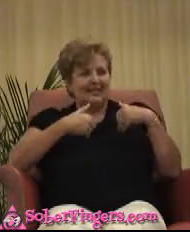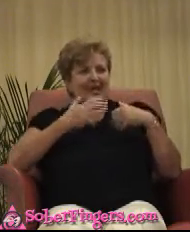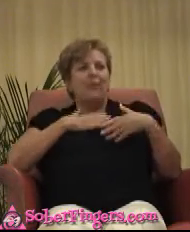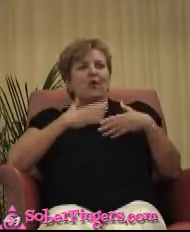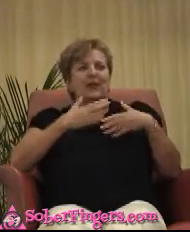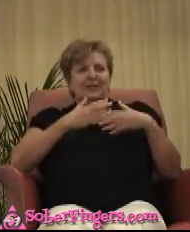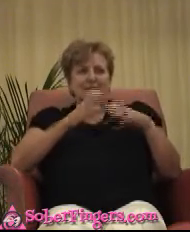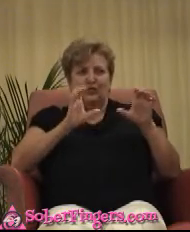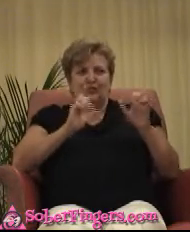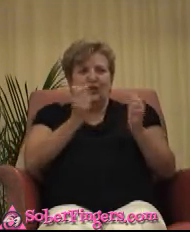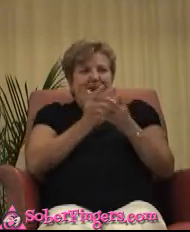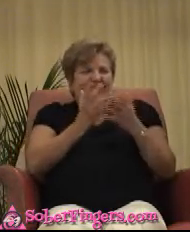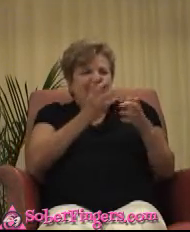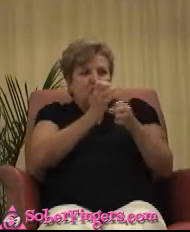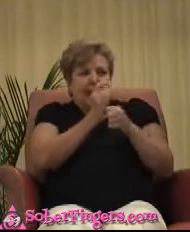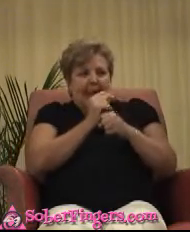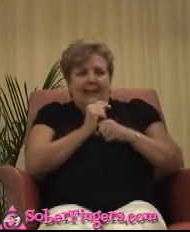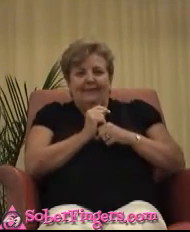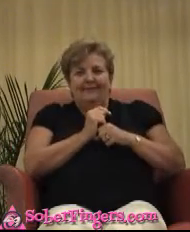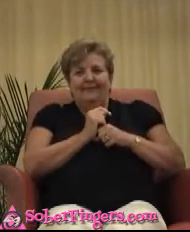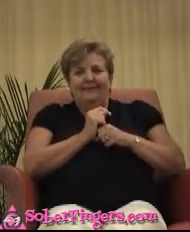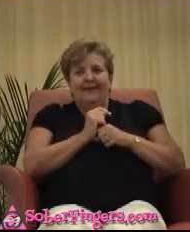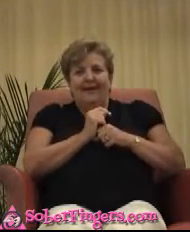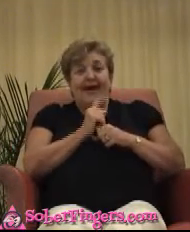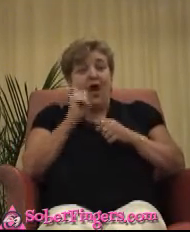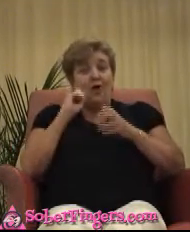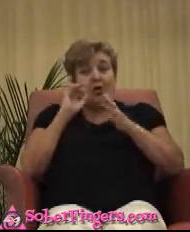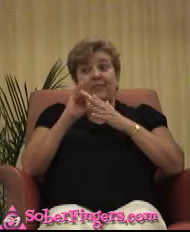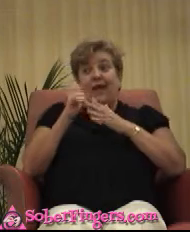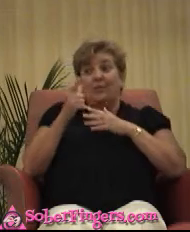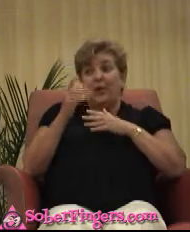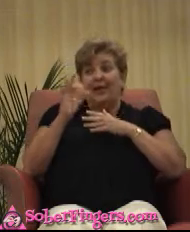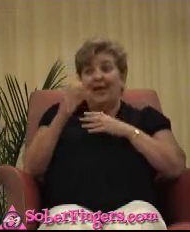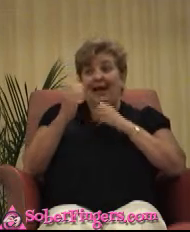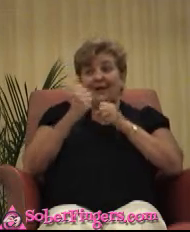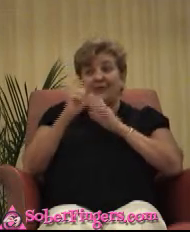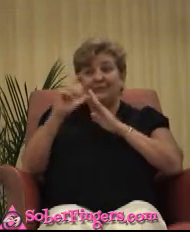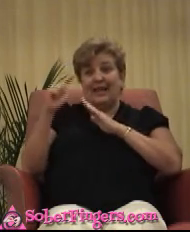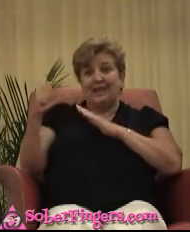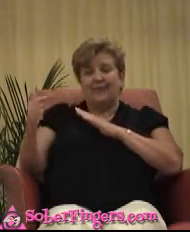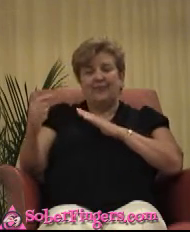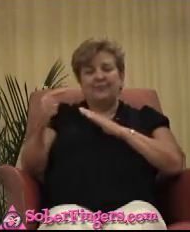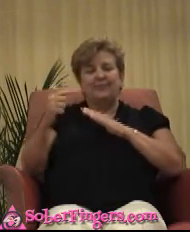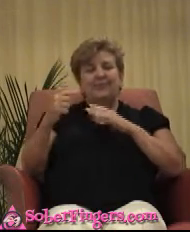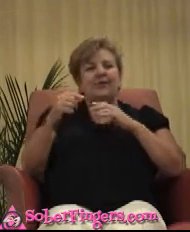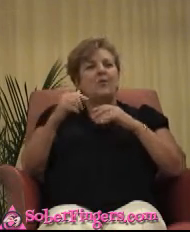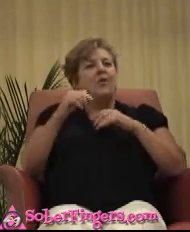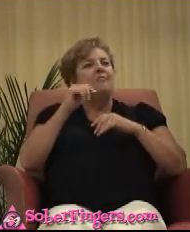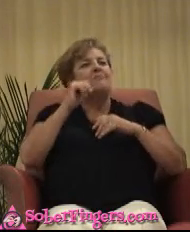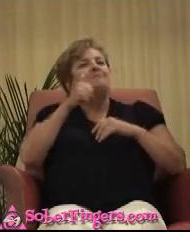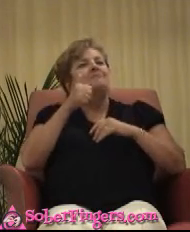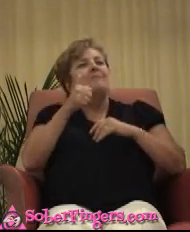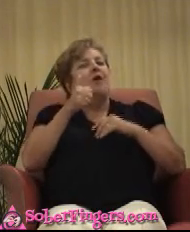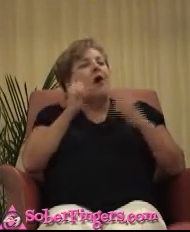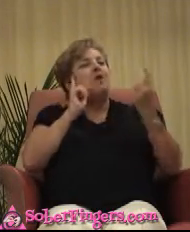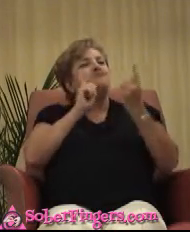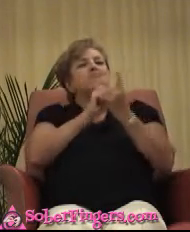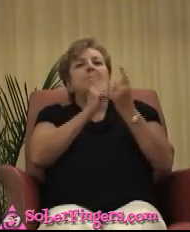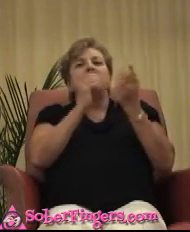And I did. Ran into her the next day accidentally. Went in and faked that I was